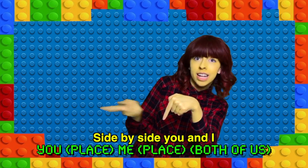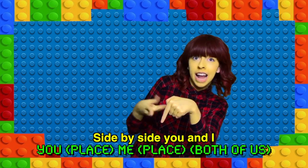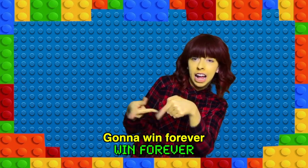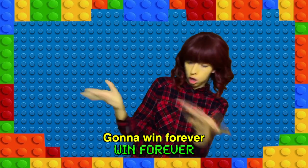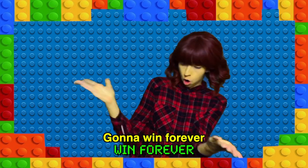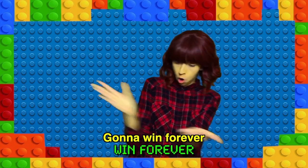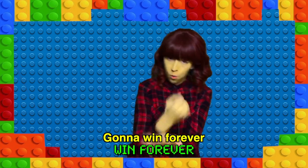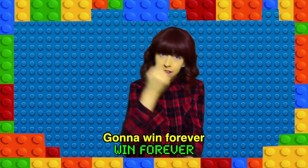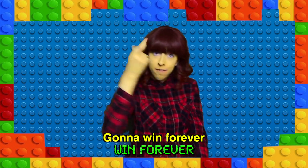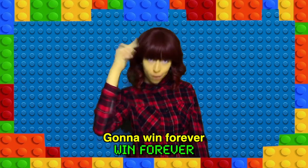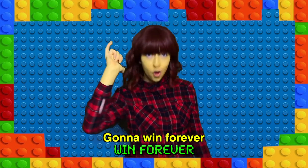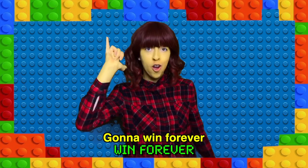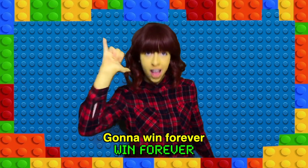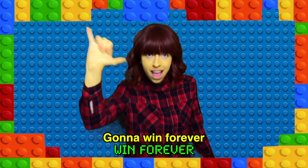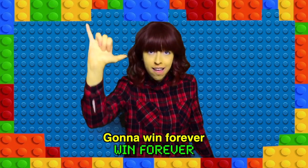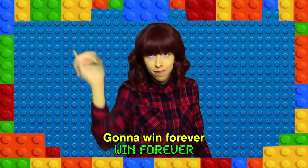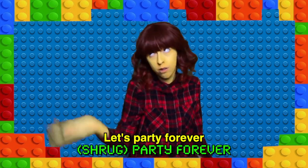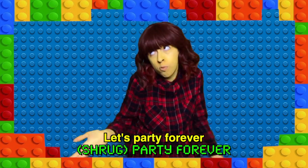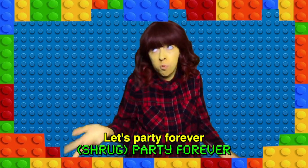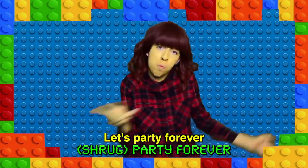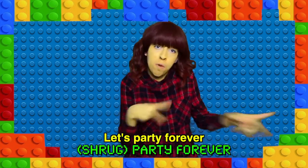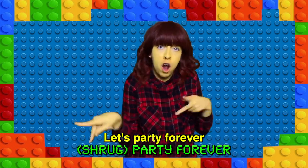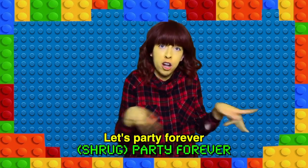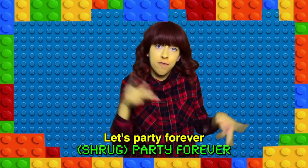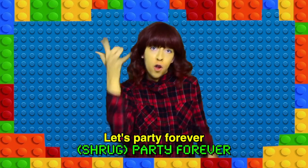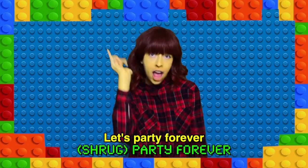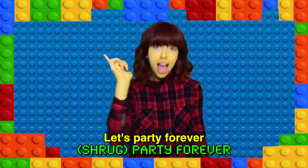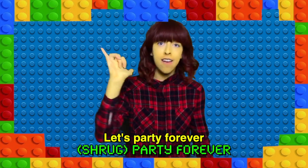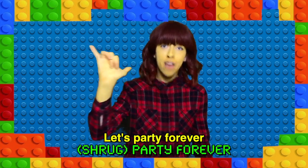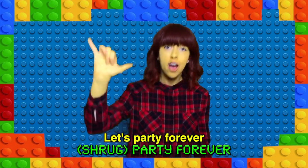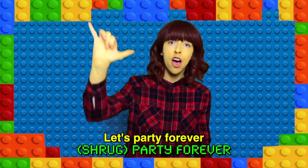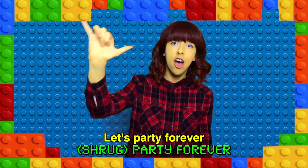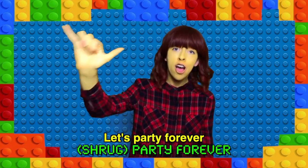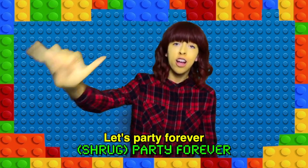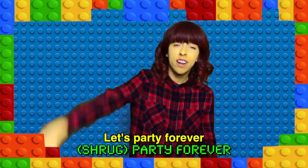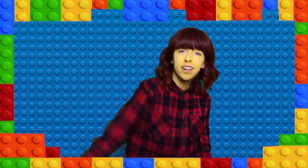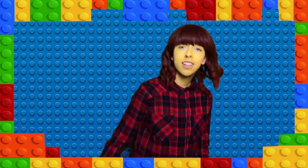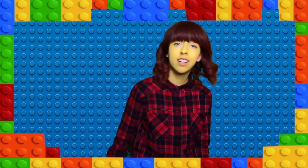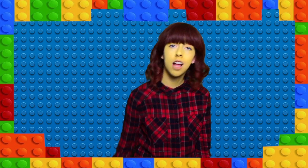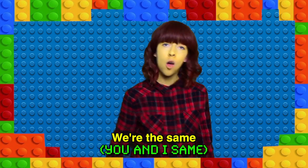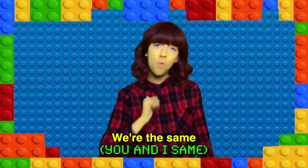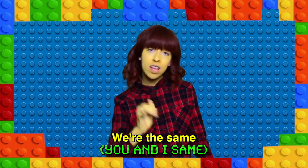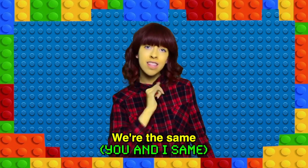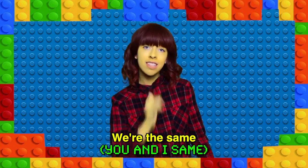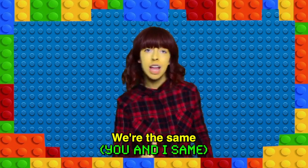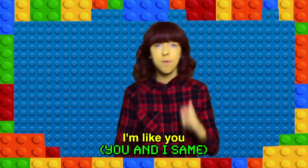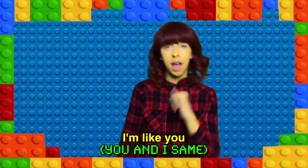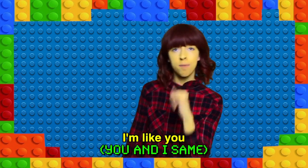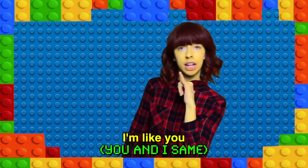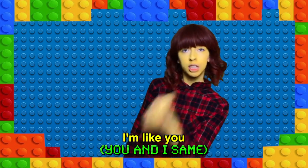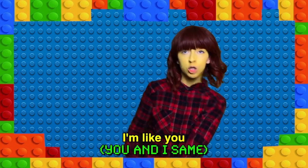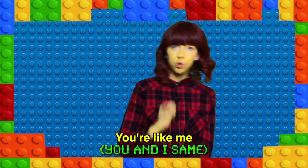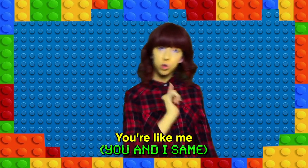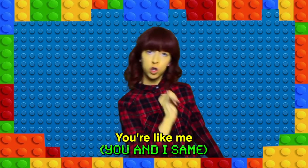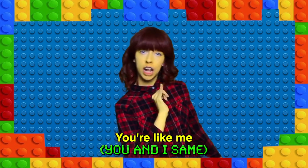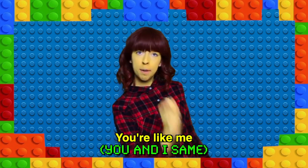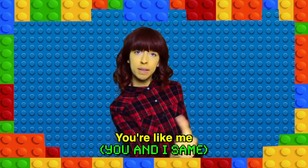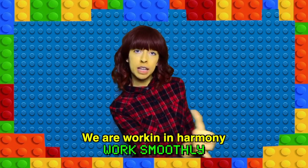and I, gonna win forever, let's party forever We're the same, I'm like you, you're like me,